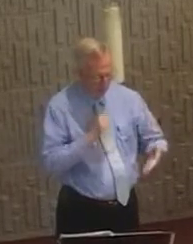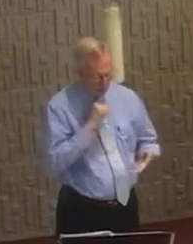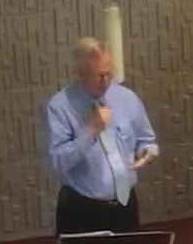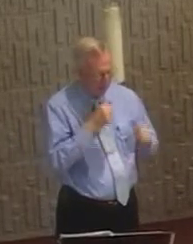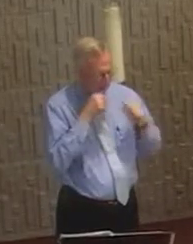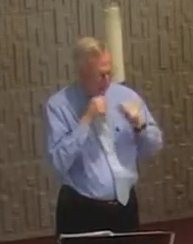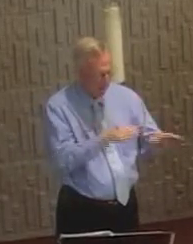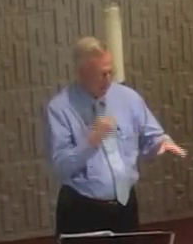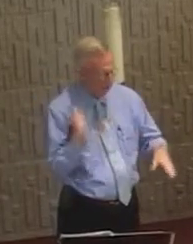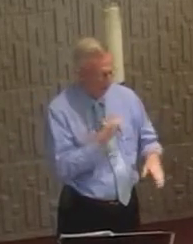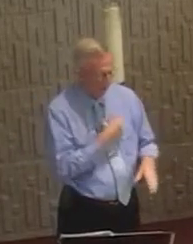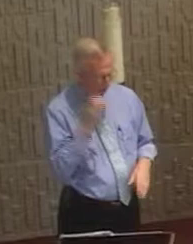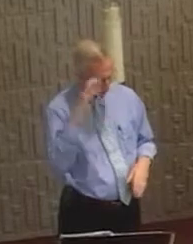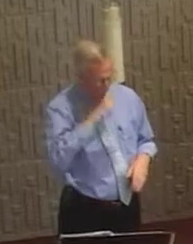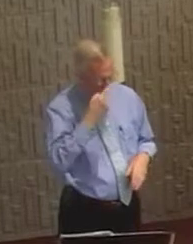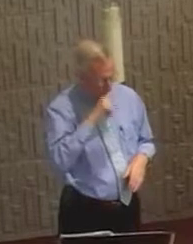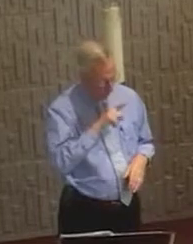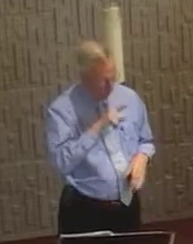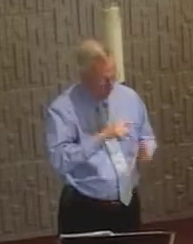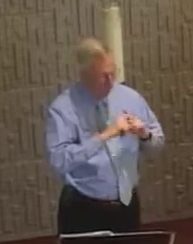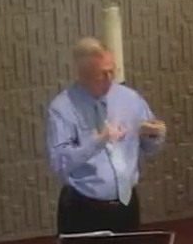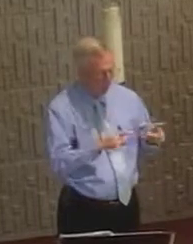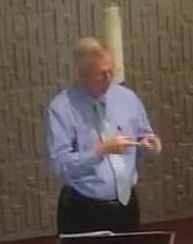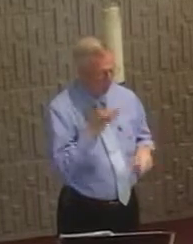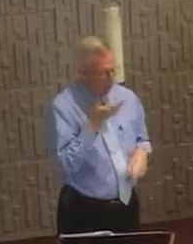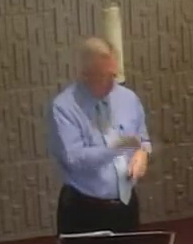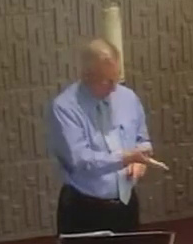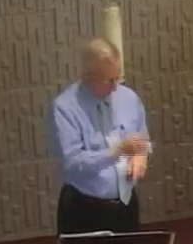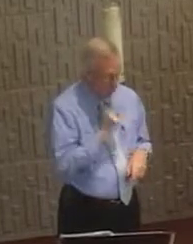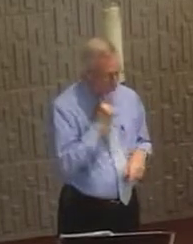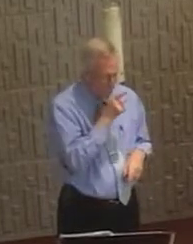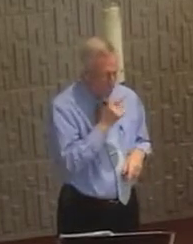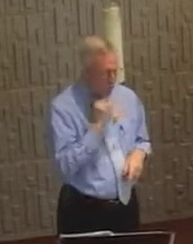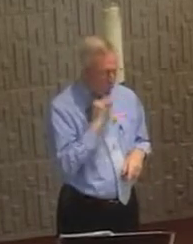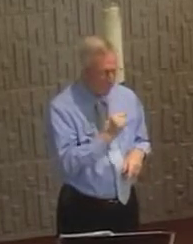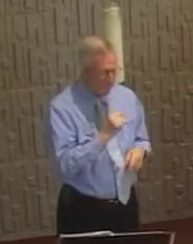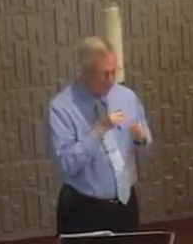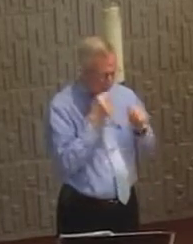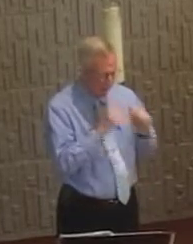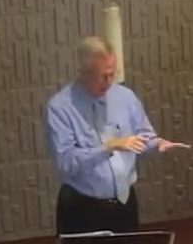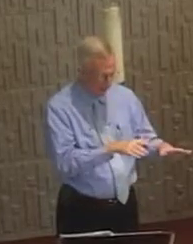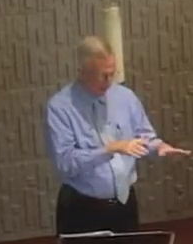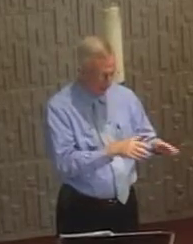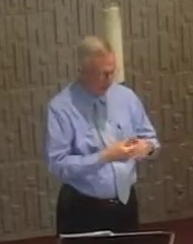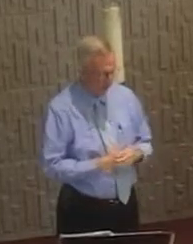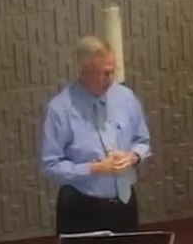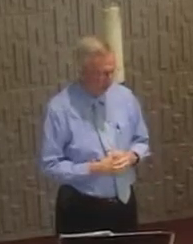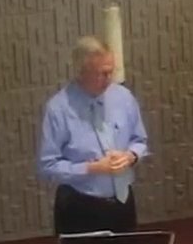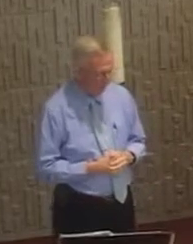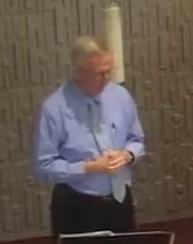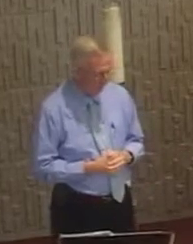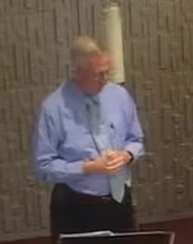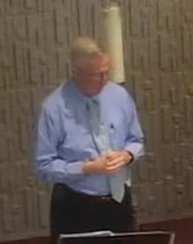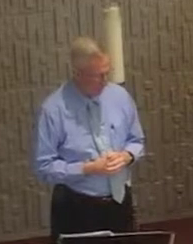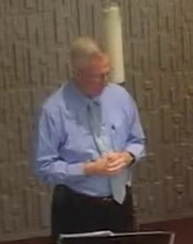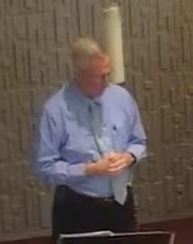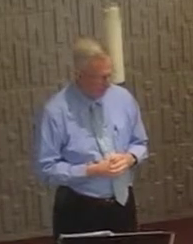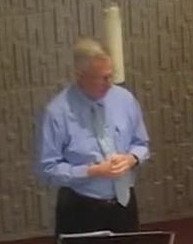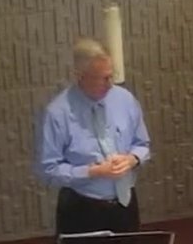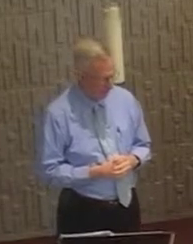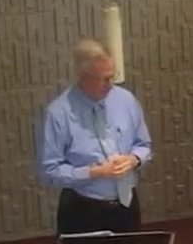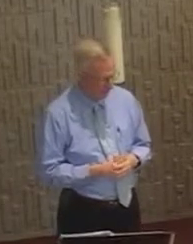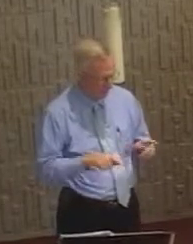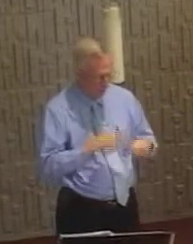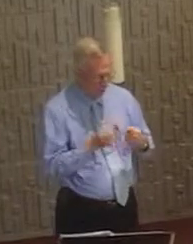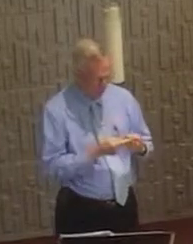for, but it is a blessing. And in addition to the gifts that we give of our talents and time, like